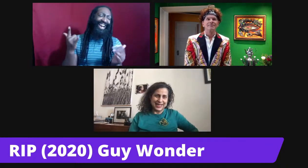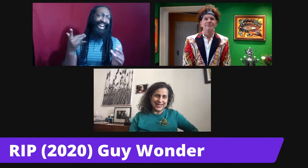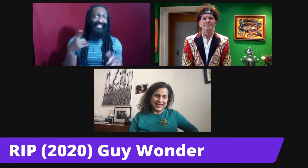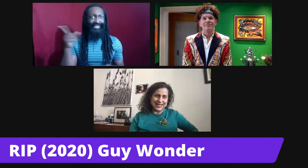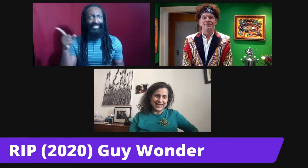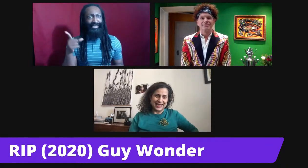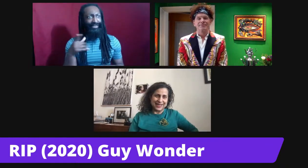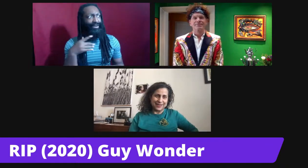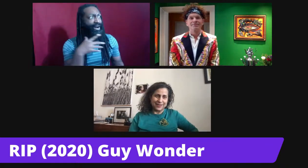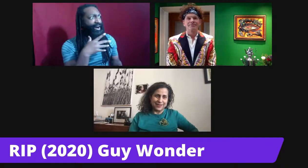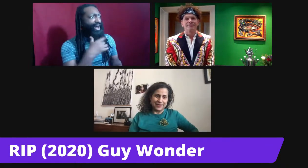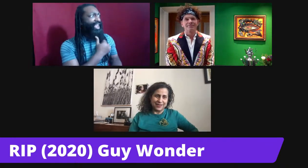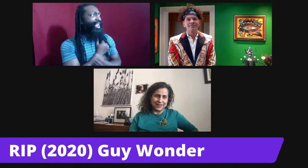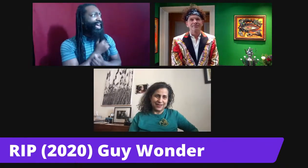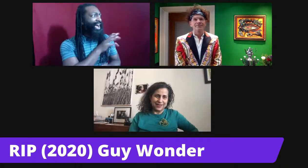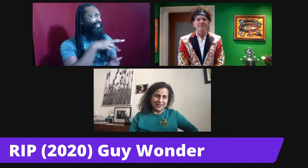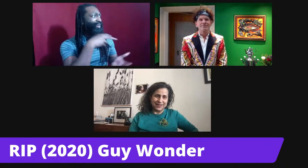Guy Wonder was a legend.